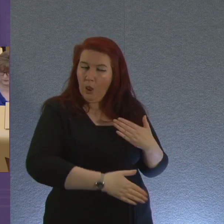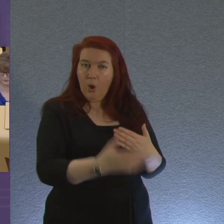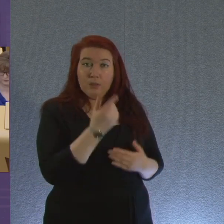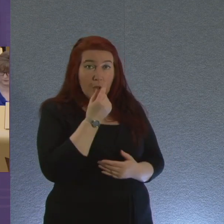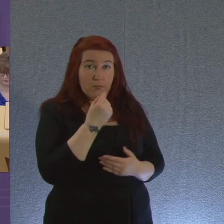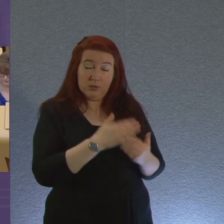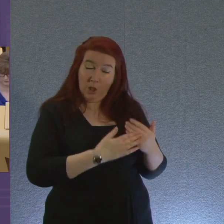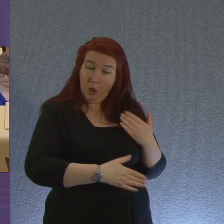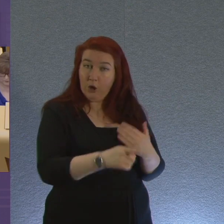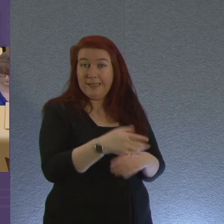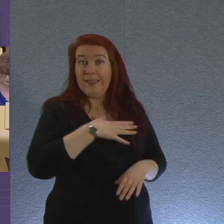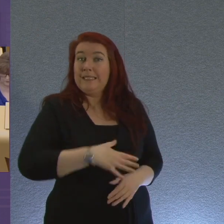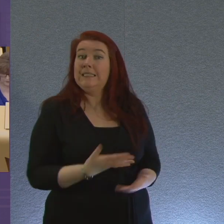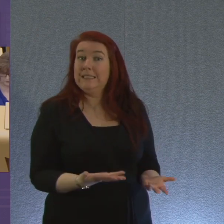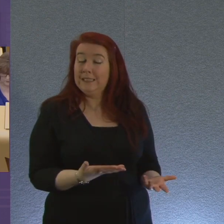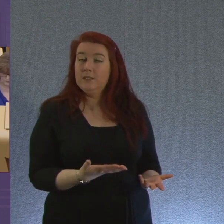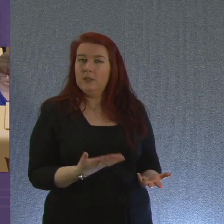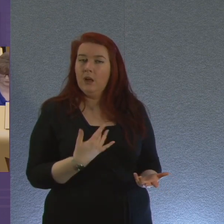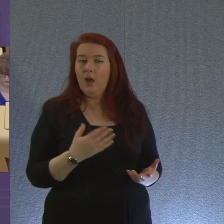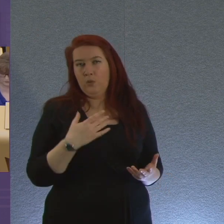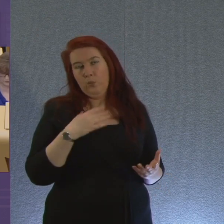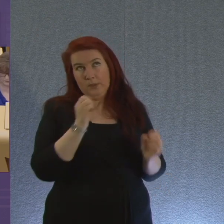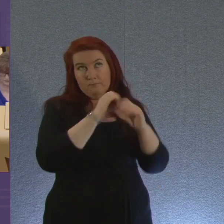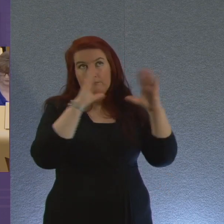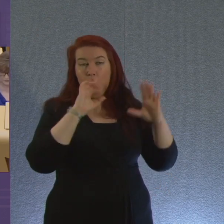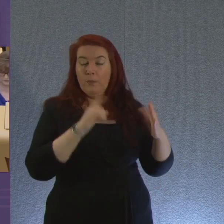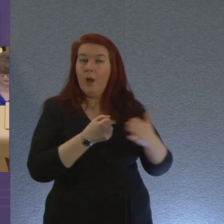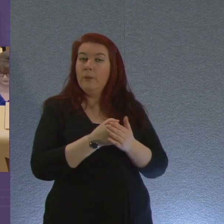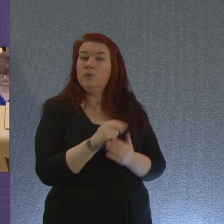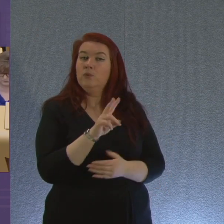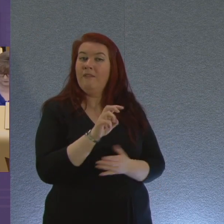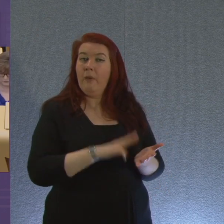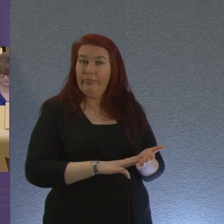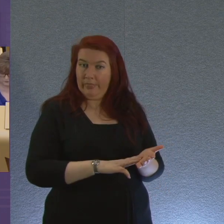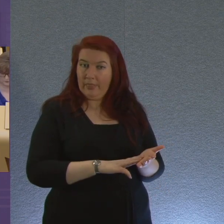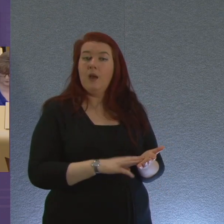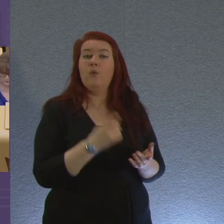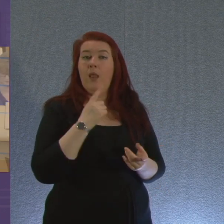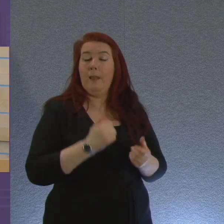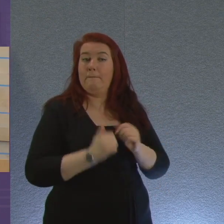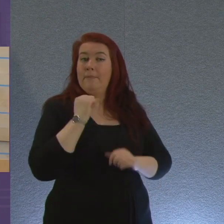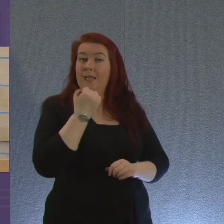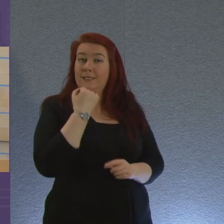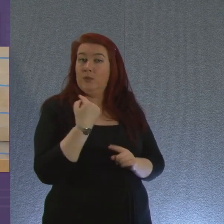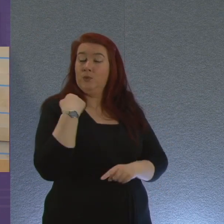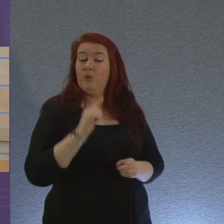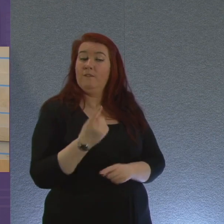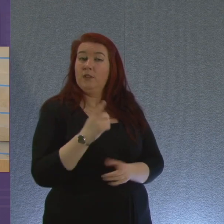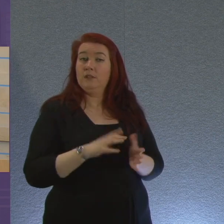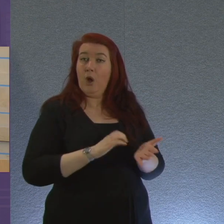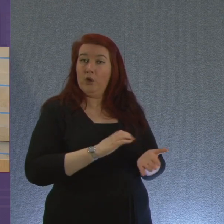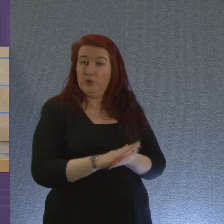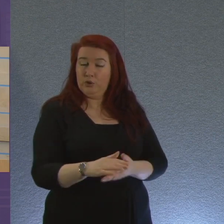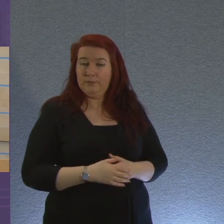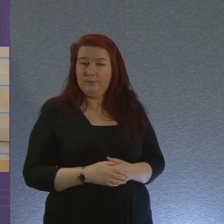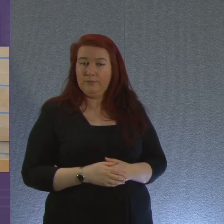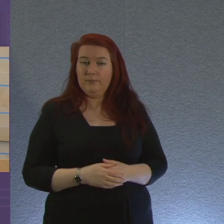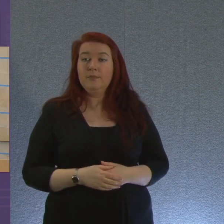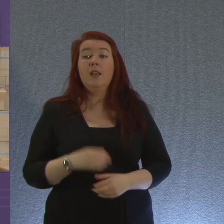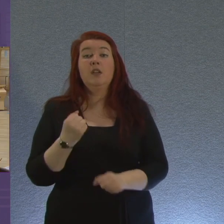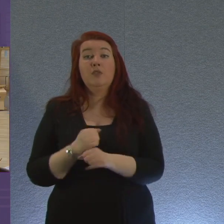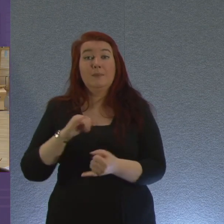needed. And we envisage that that would be up to a year, and we would backdate that to March the 1st. Graham Simpson, if you could come to a